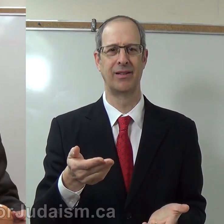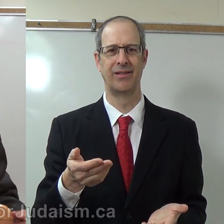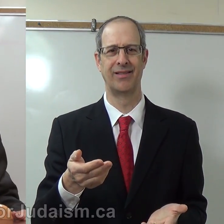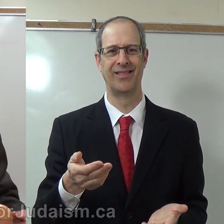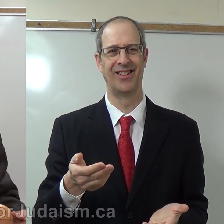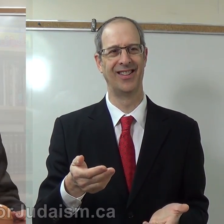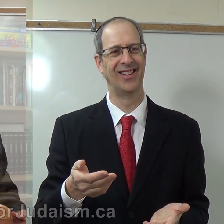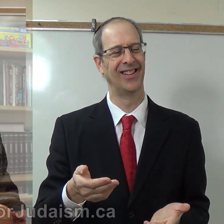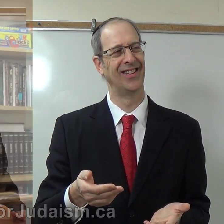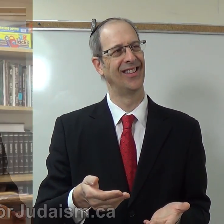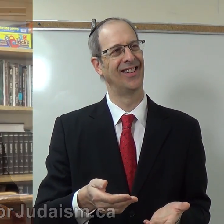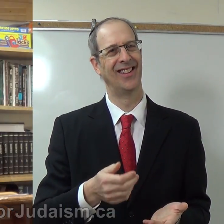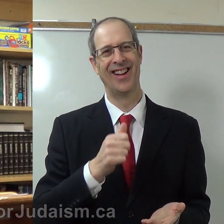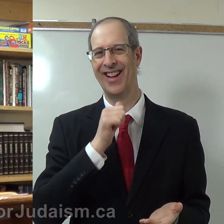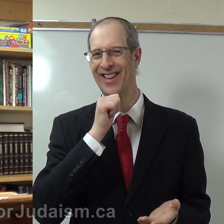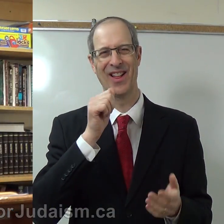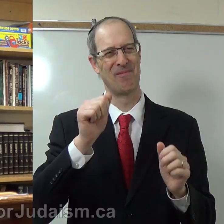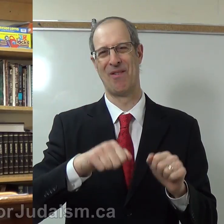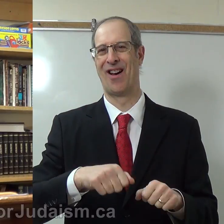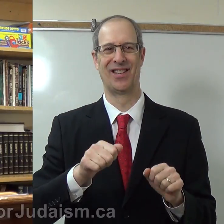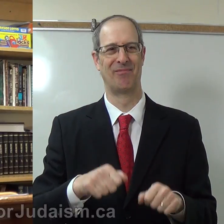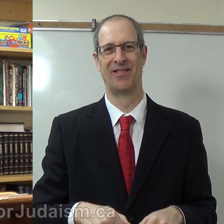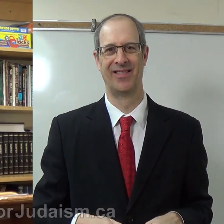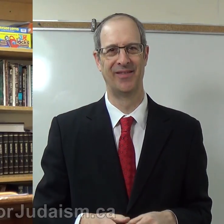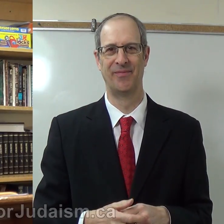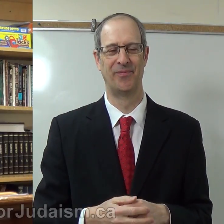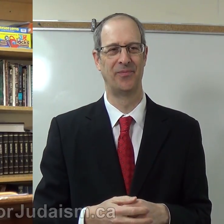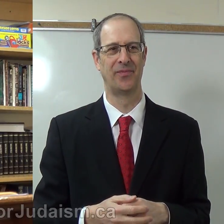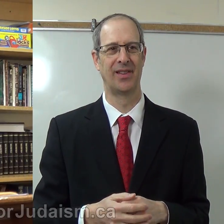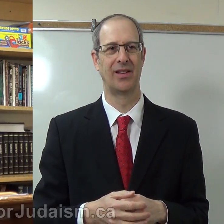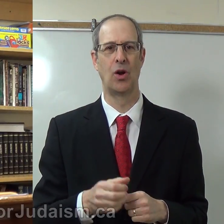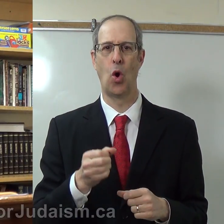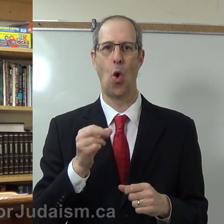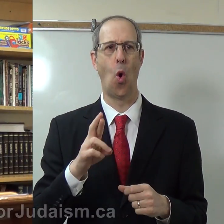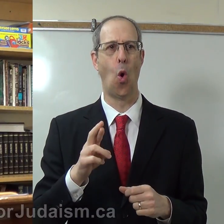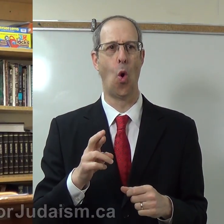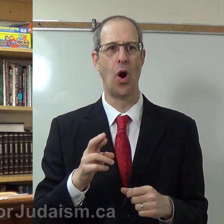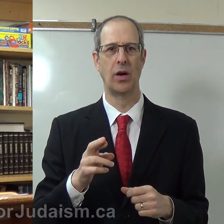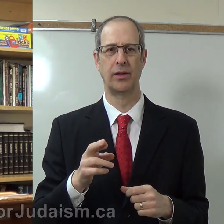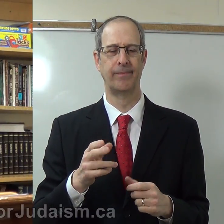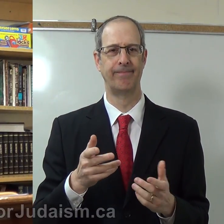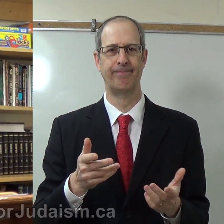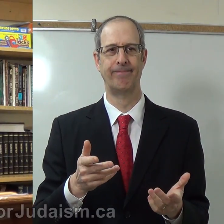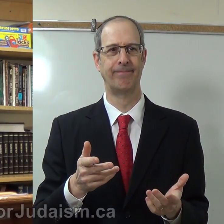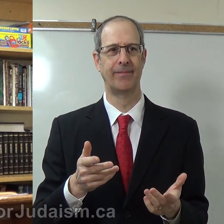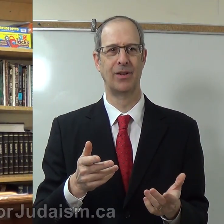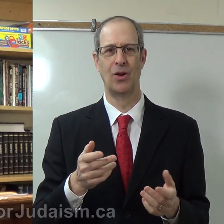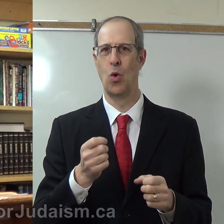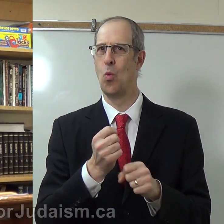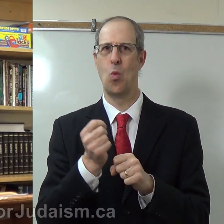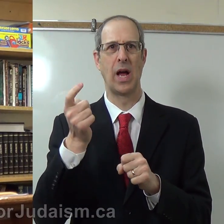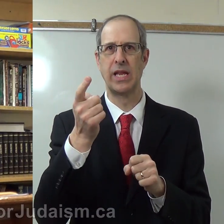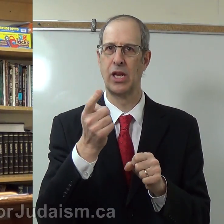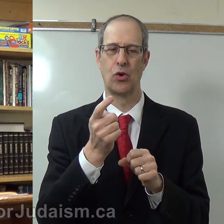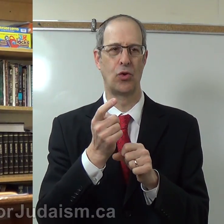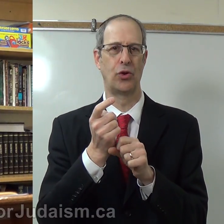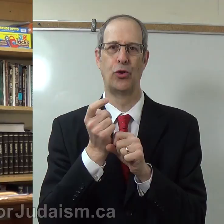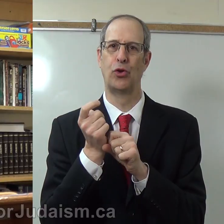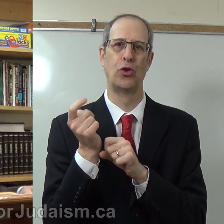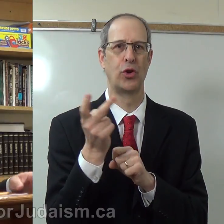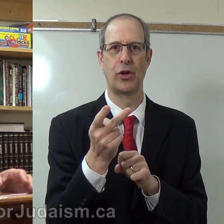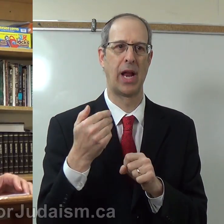impossible. Almost impossible. Or it may take you a year or two years.